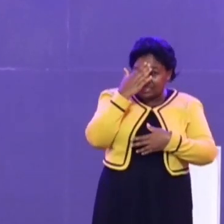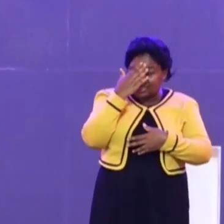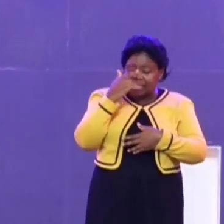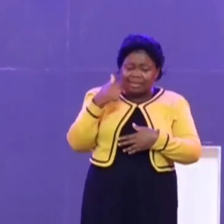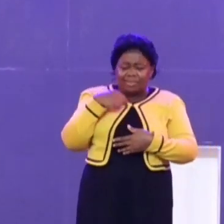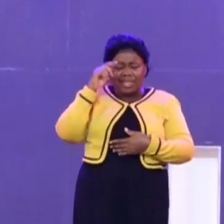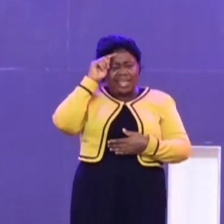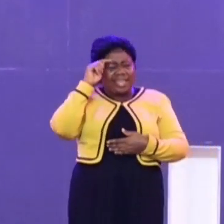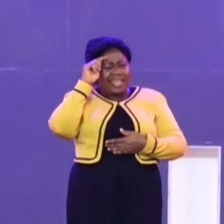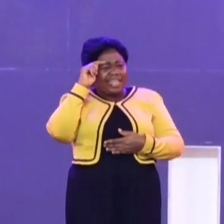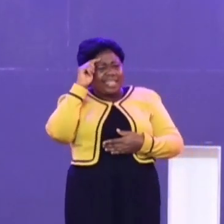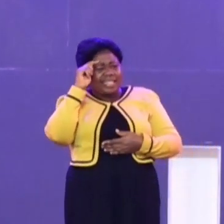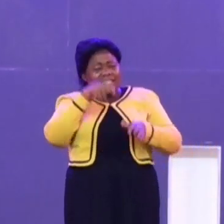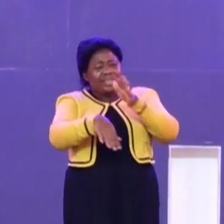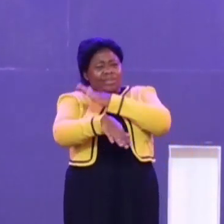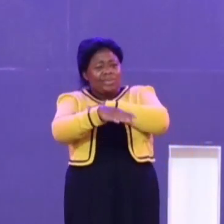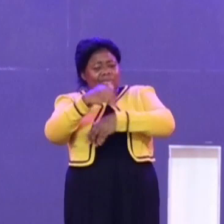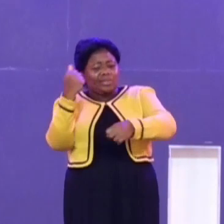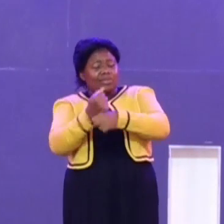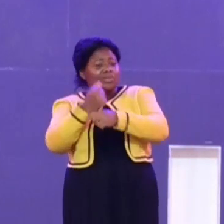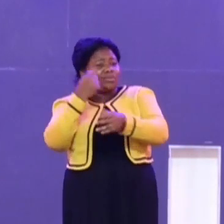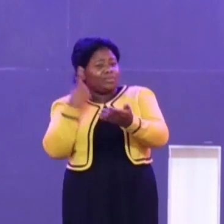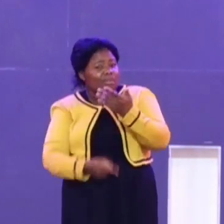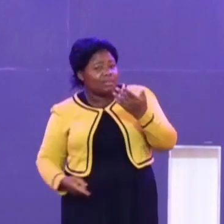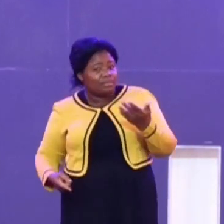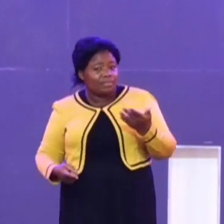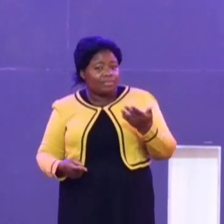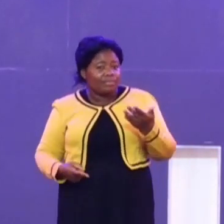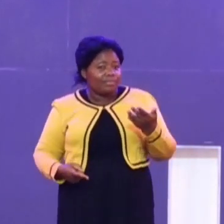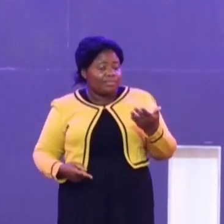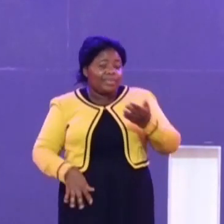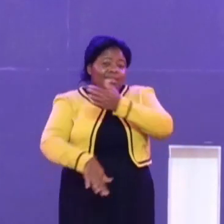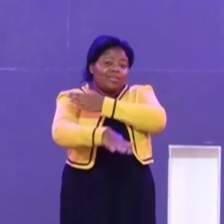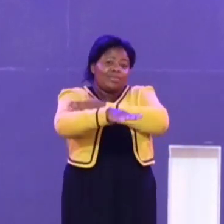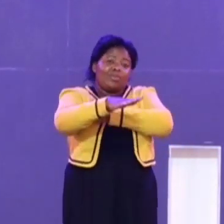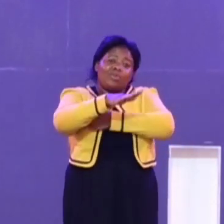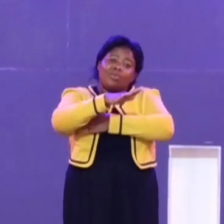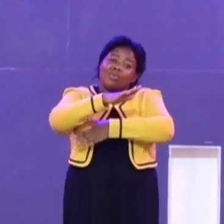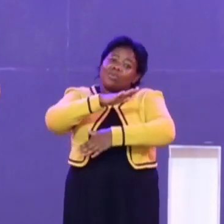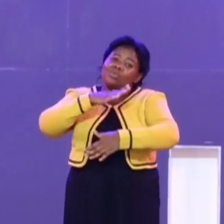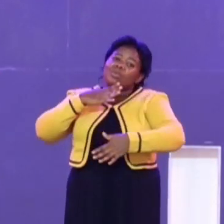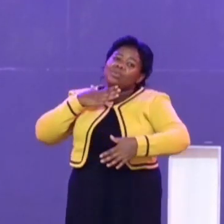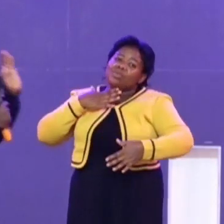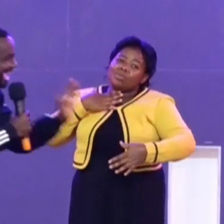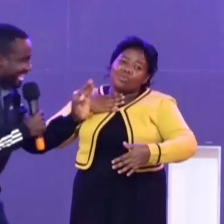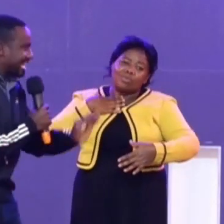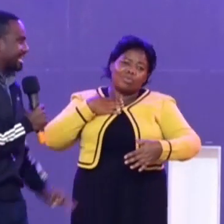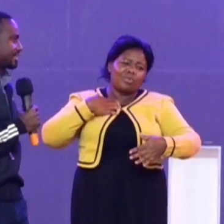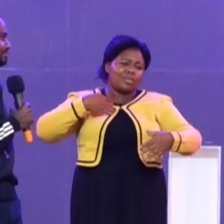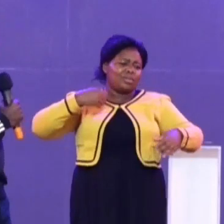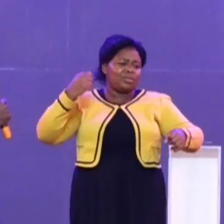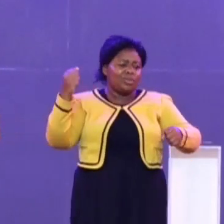is what I think God is dealing with. Chino chensu bidanti katonda cha dealinga na cho. God is dealing with what the word we call